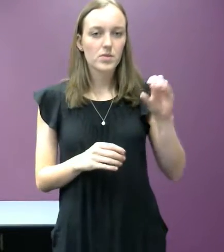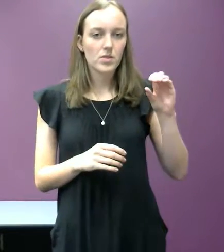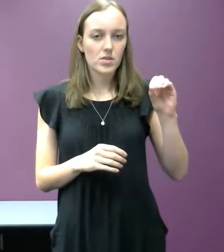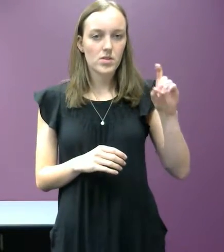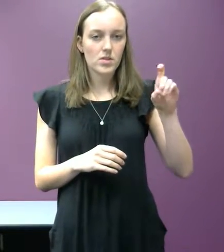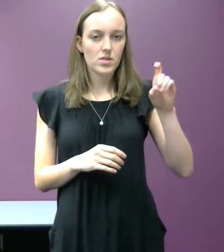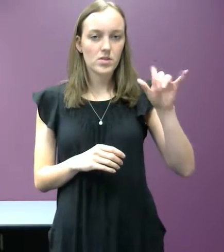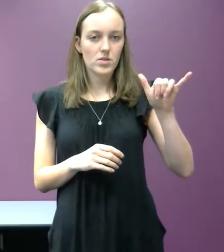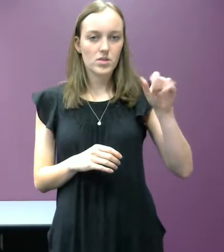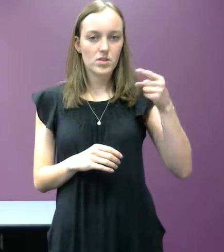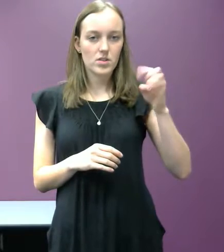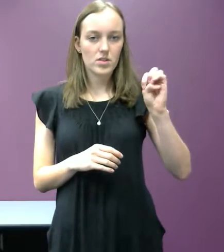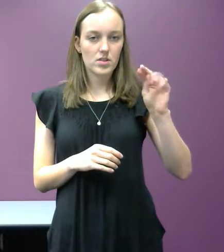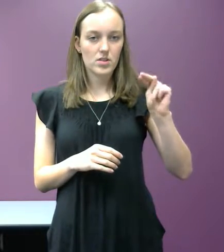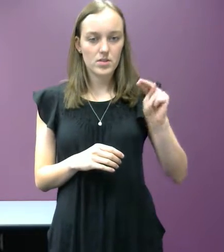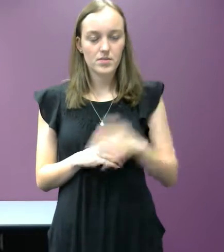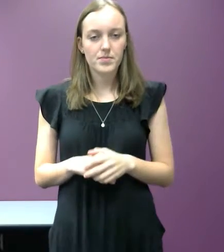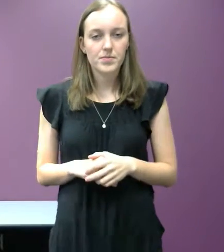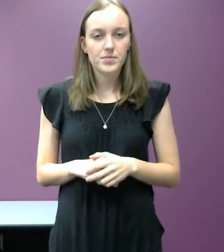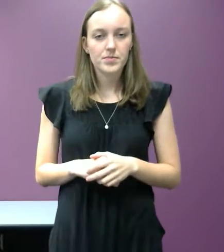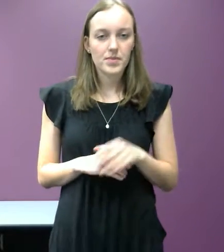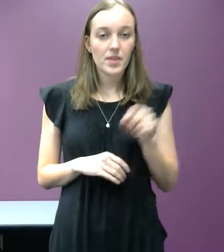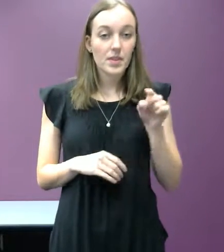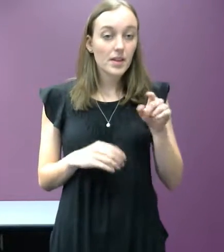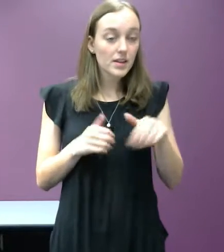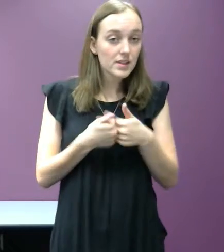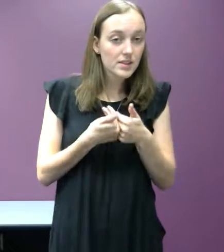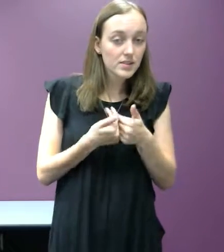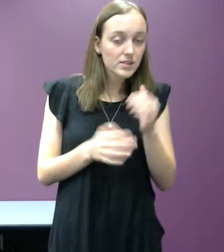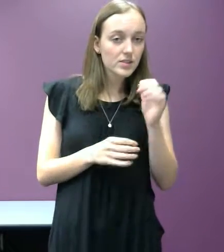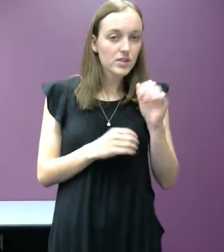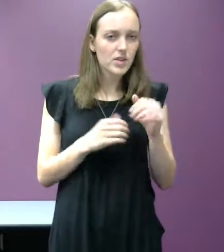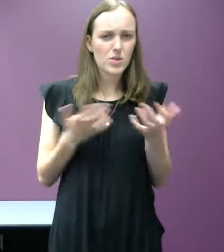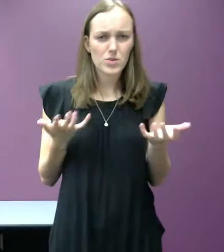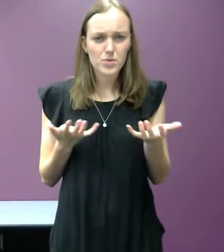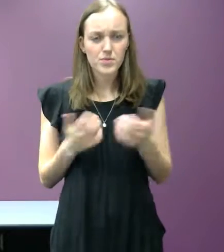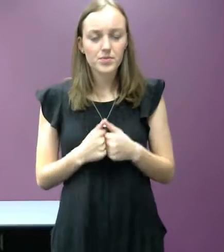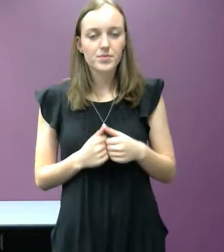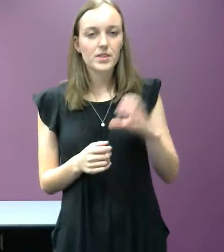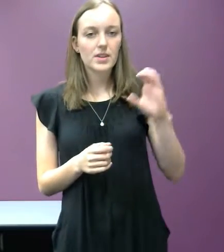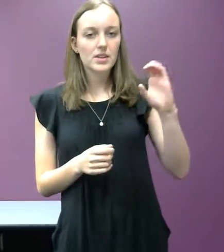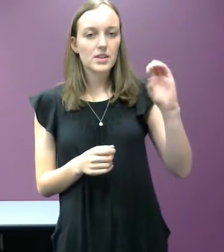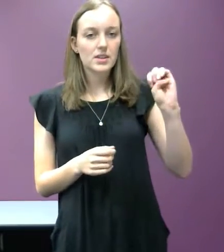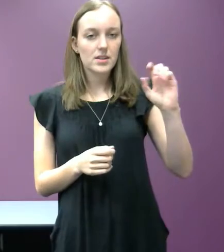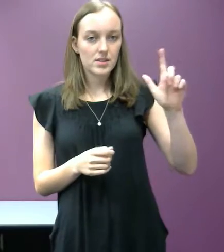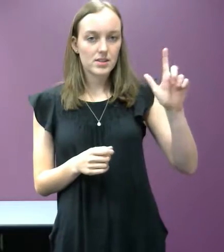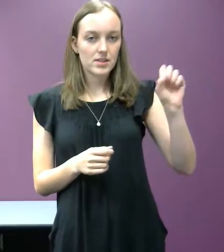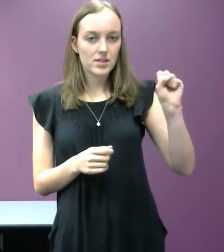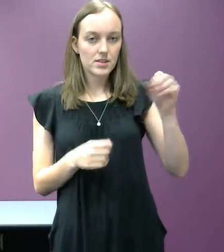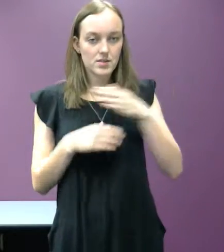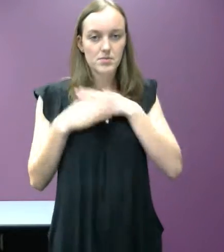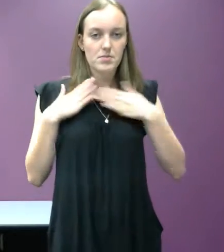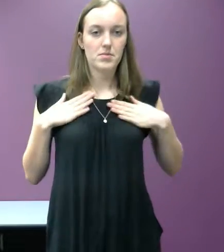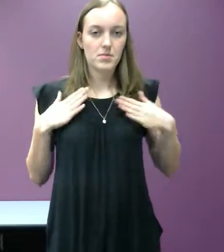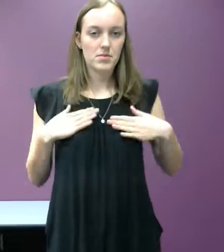cells. And that's really how our cells get the oxygen to breathe. Now, our heart does